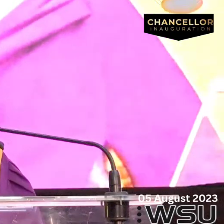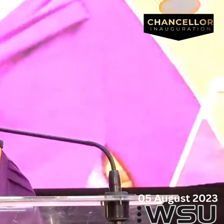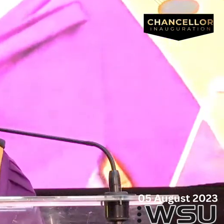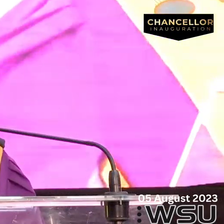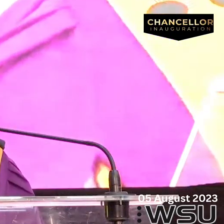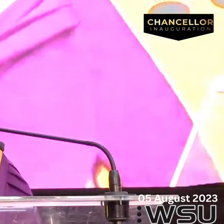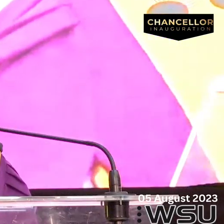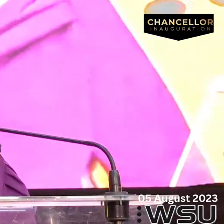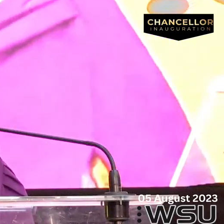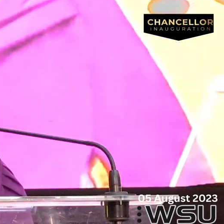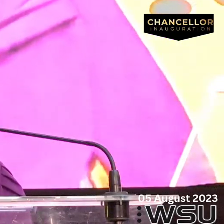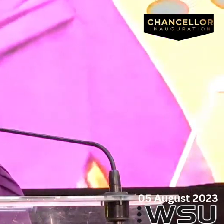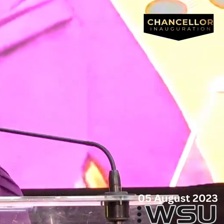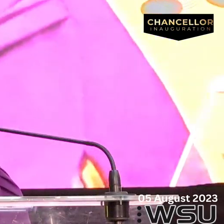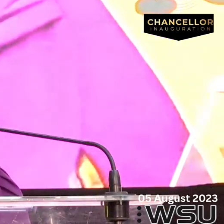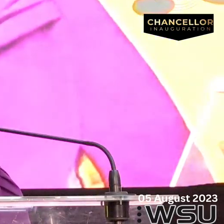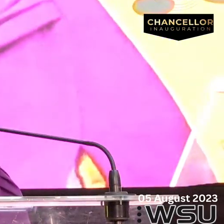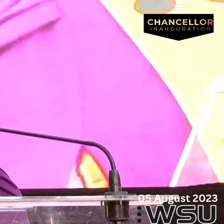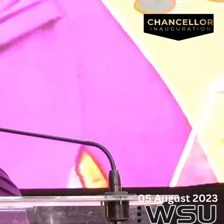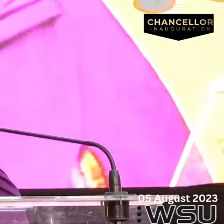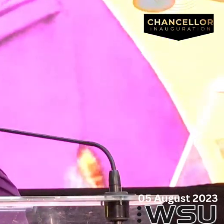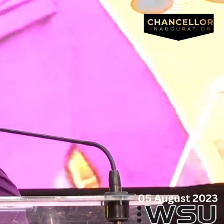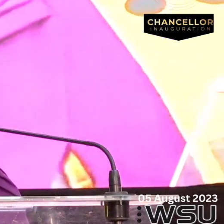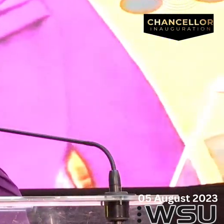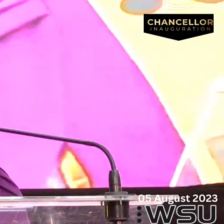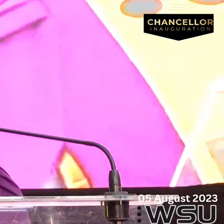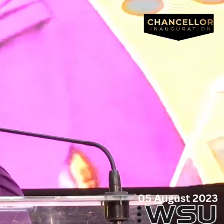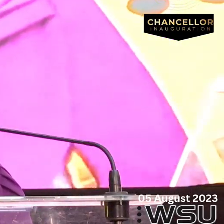I'm really deeply honored and blessed to